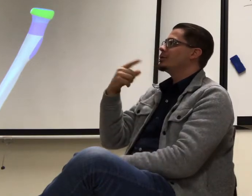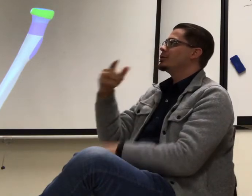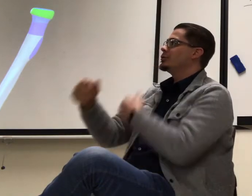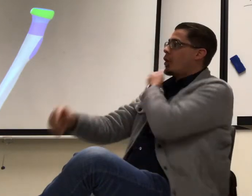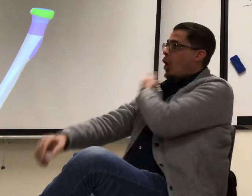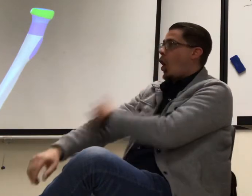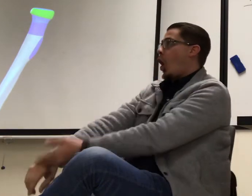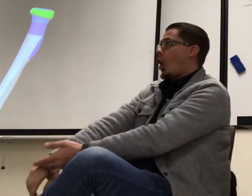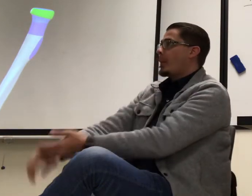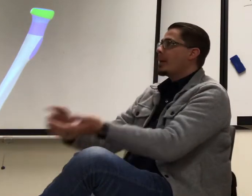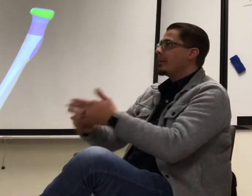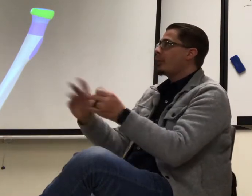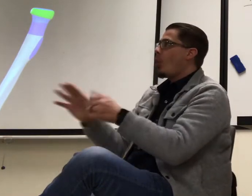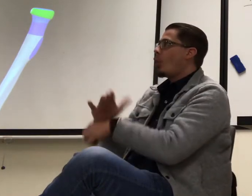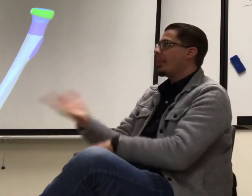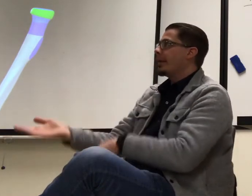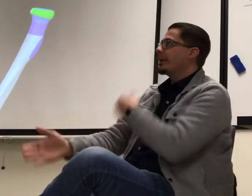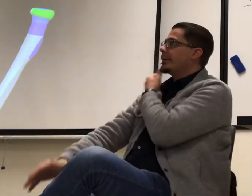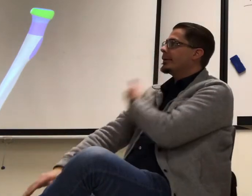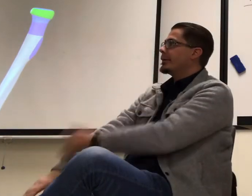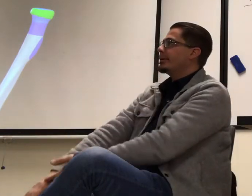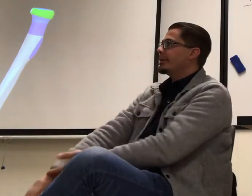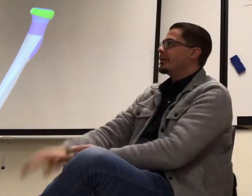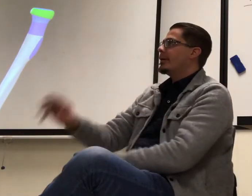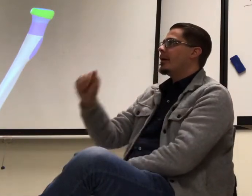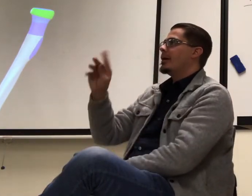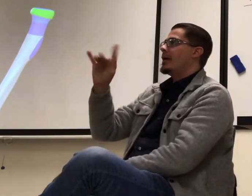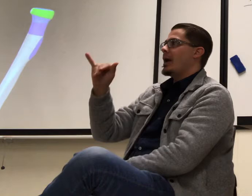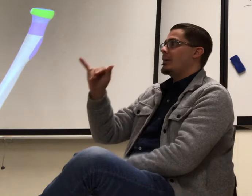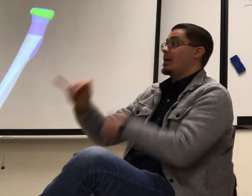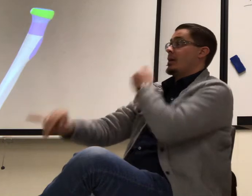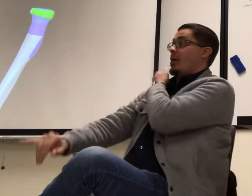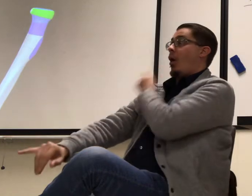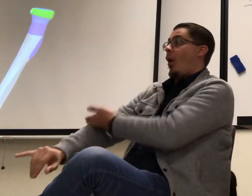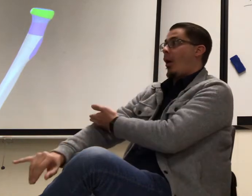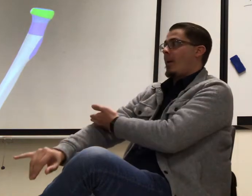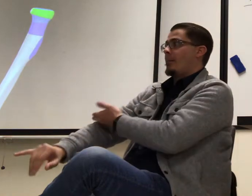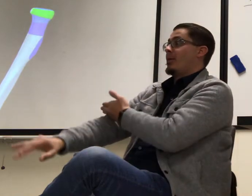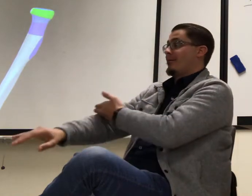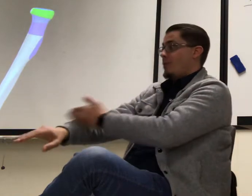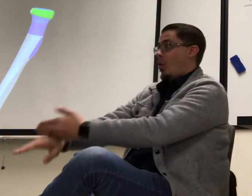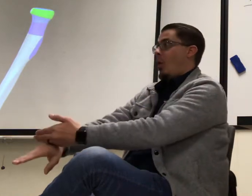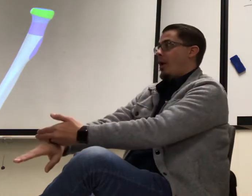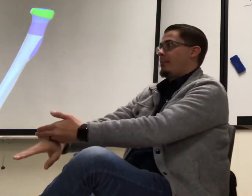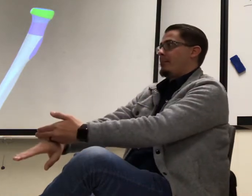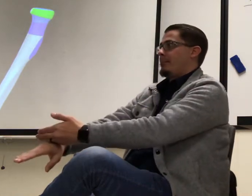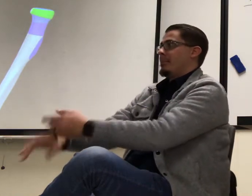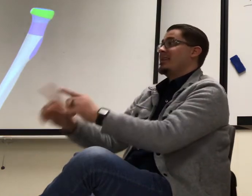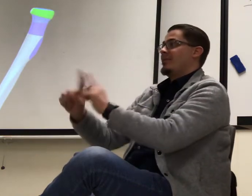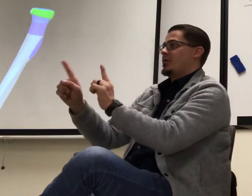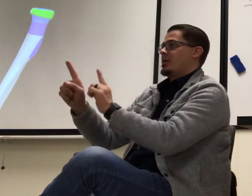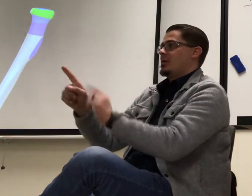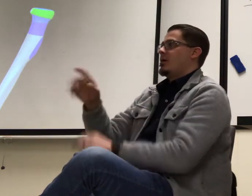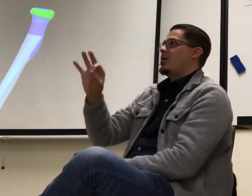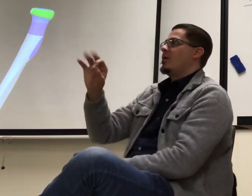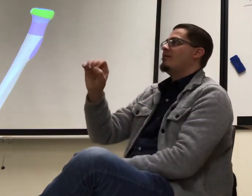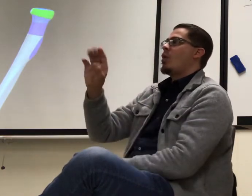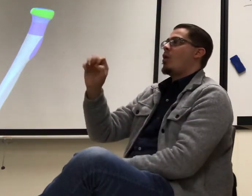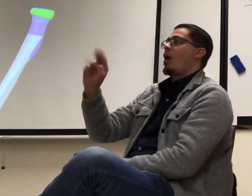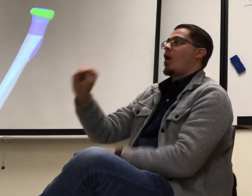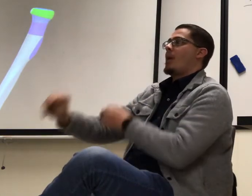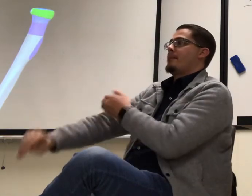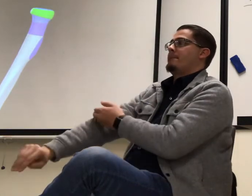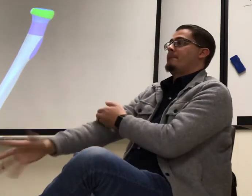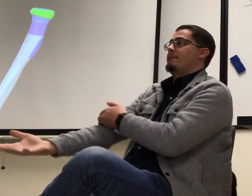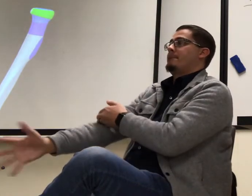to the whole thing, right? But in anatomy, it's only, that's the arm, and this is the forearm. And so we're talking about forearm movement here.